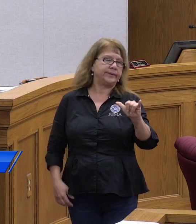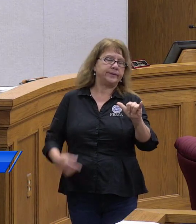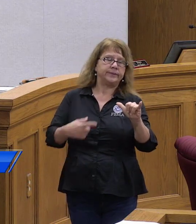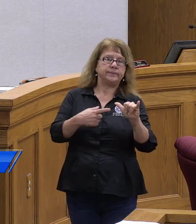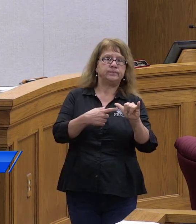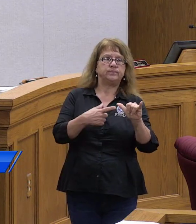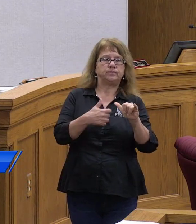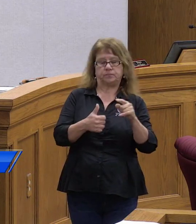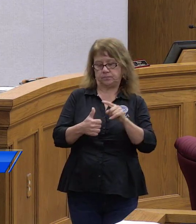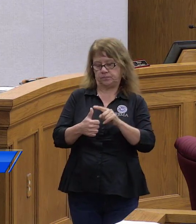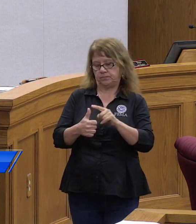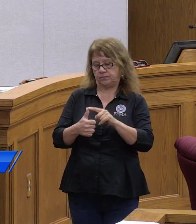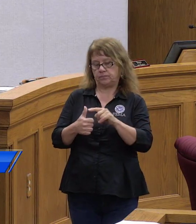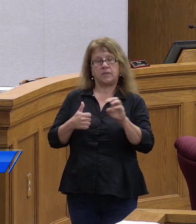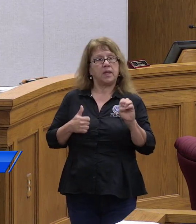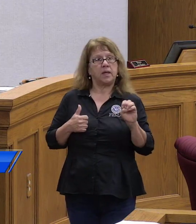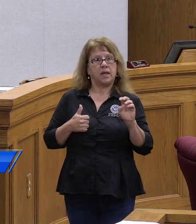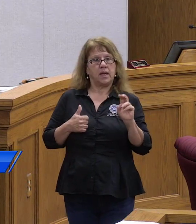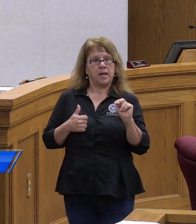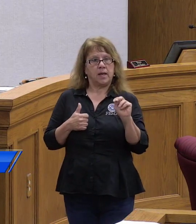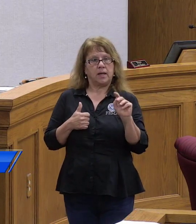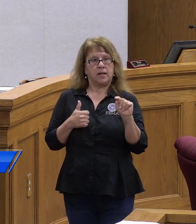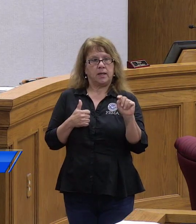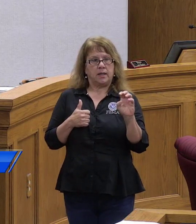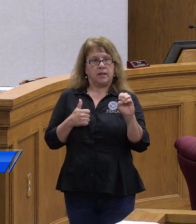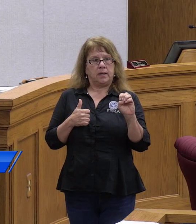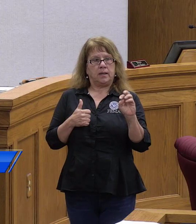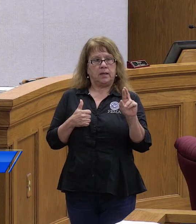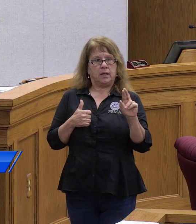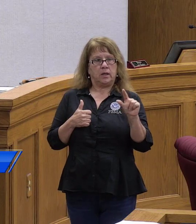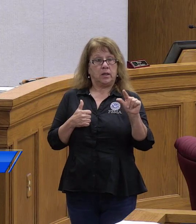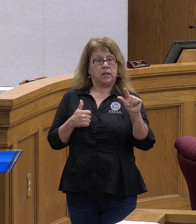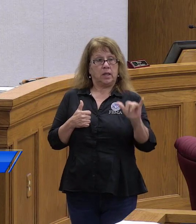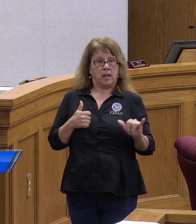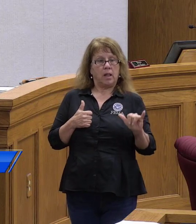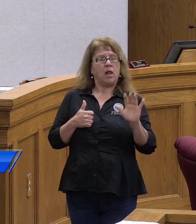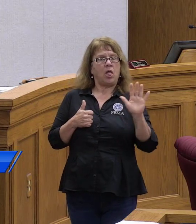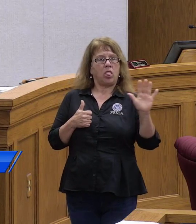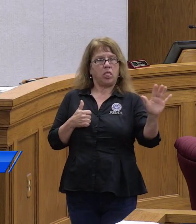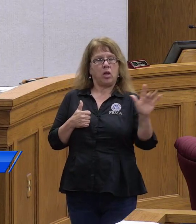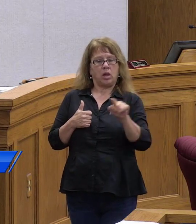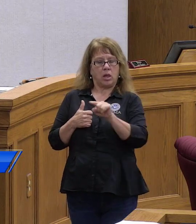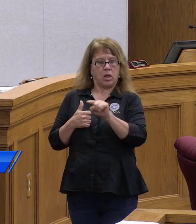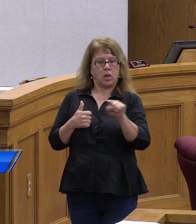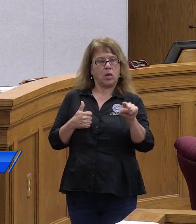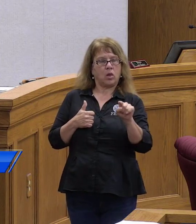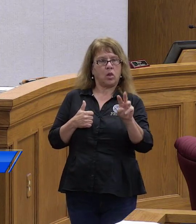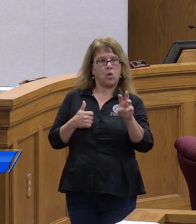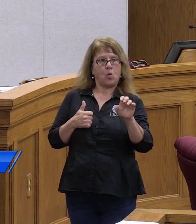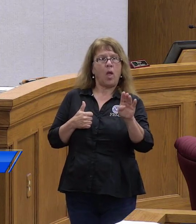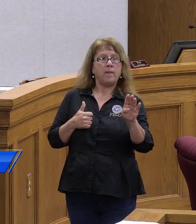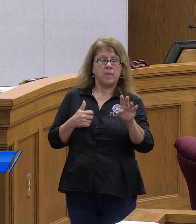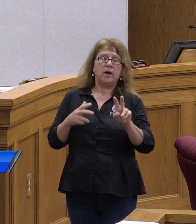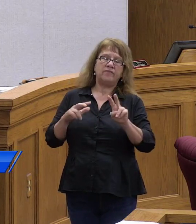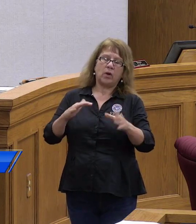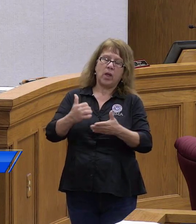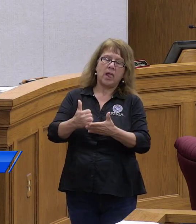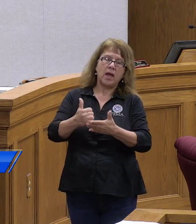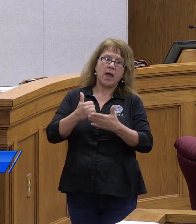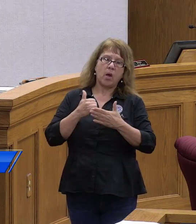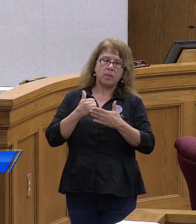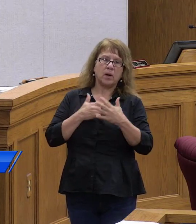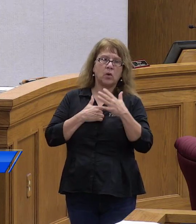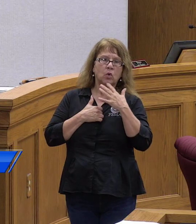I'll start with Entergy. If you go, their website's very helpful, and we continue to speak with Margaret Harris